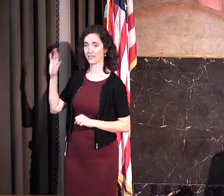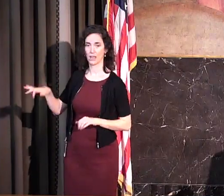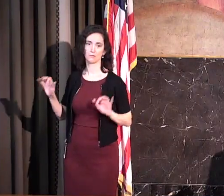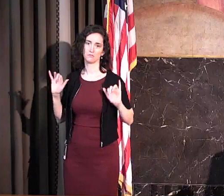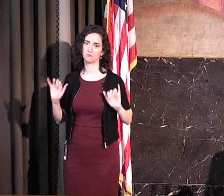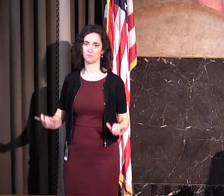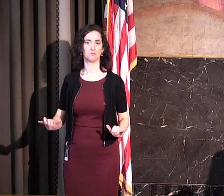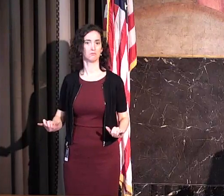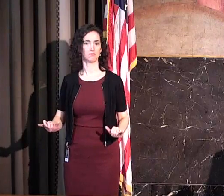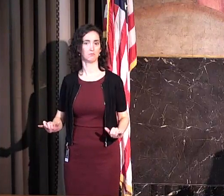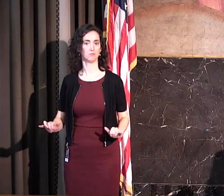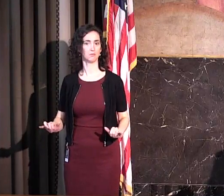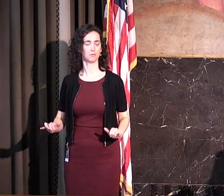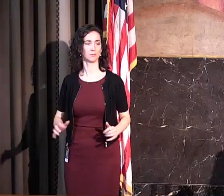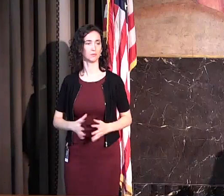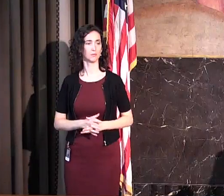change.